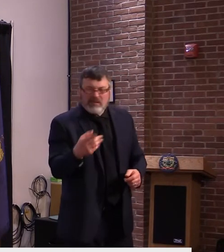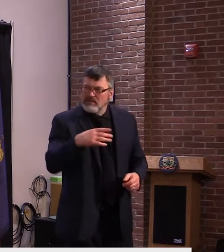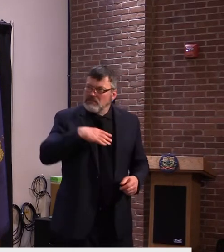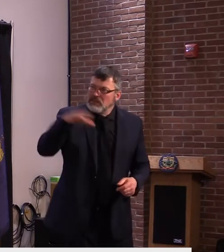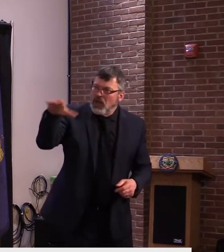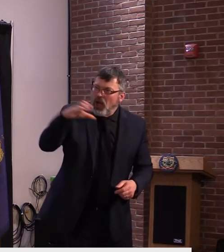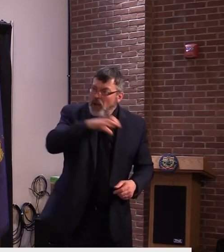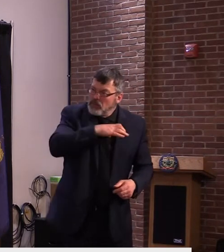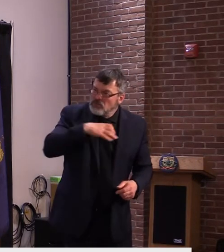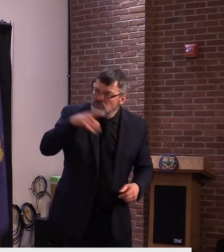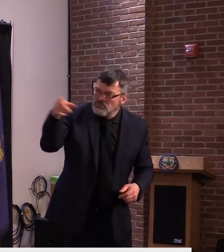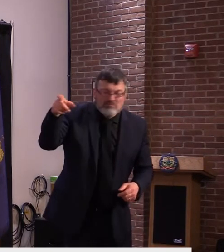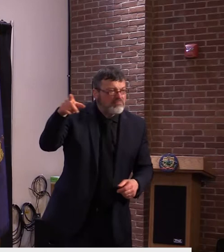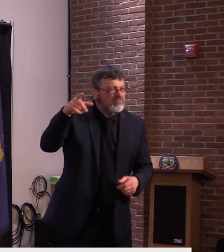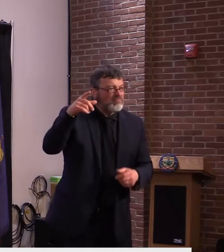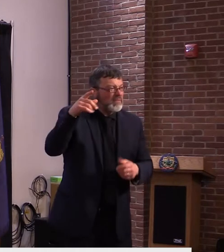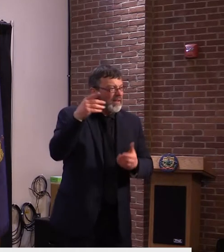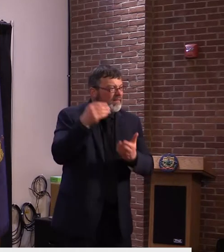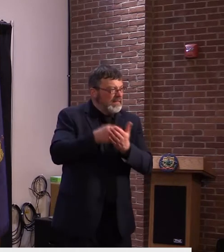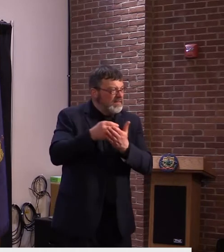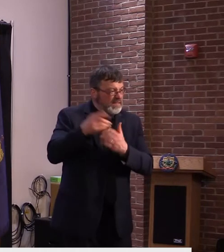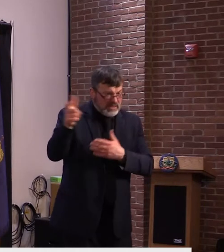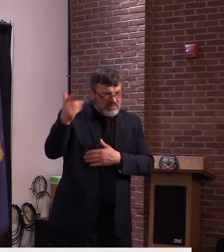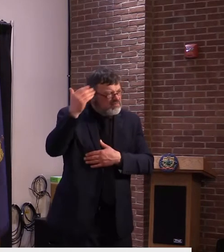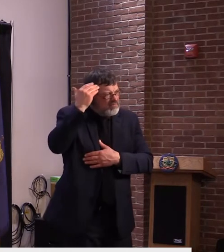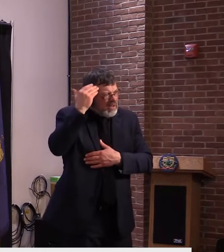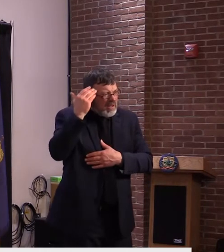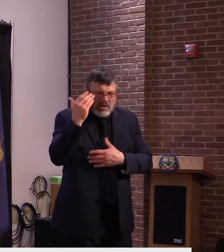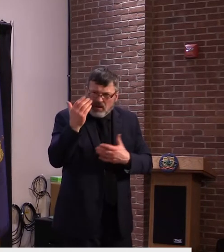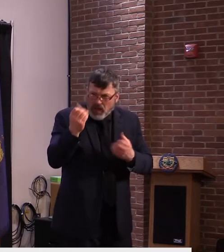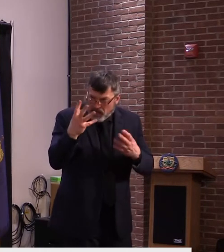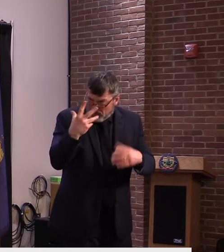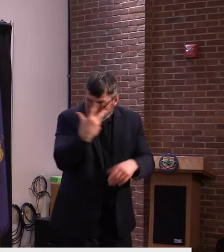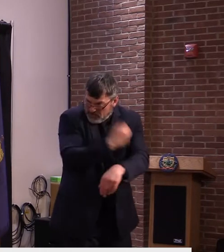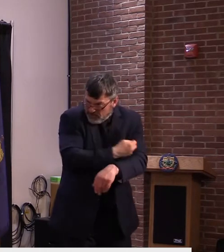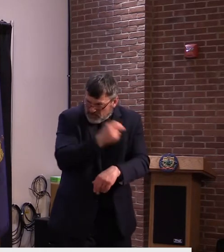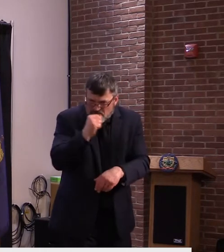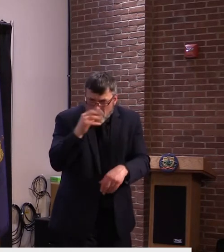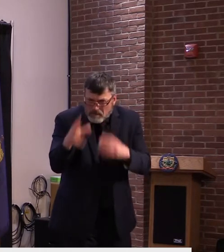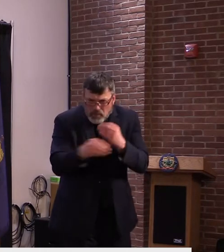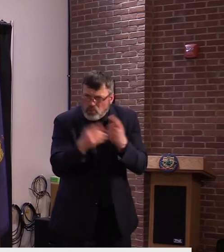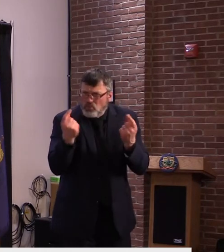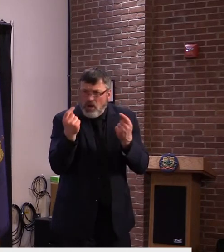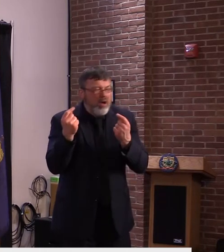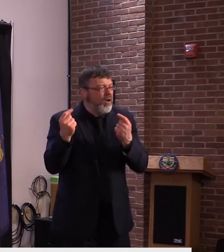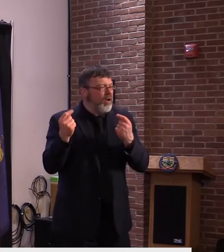not received the booster? Is that the question? Yes. Okay.